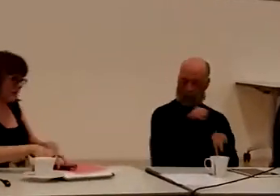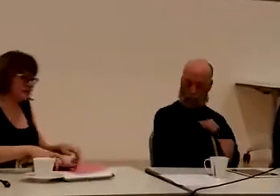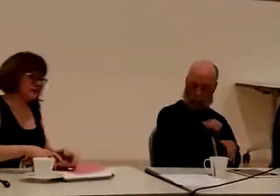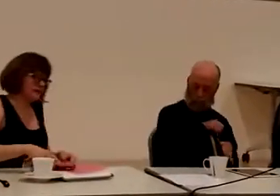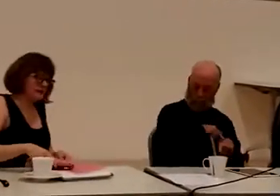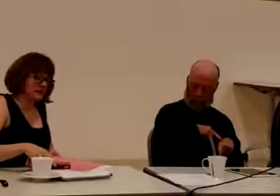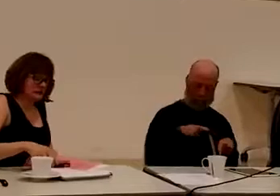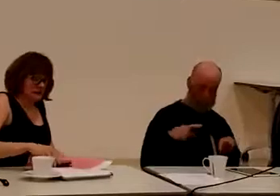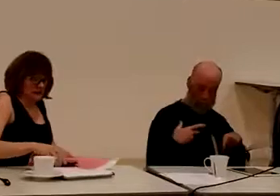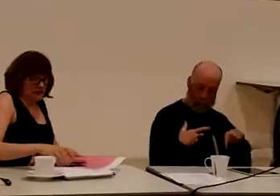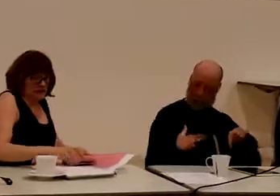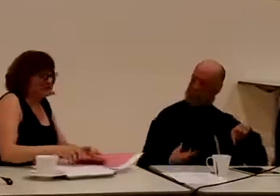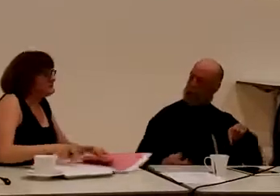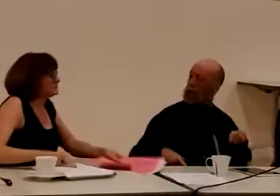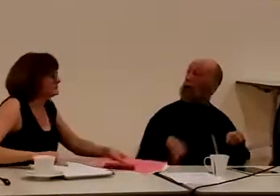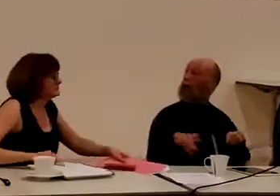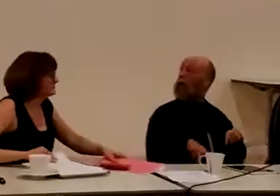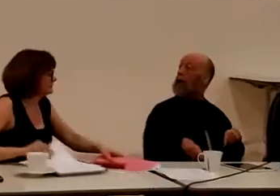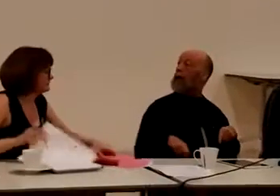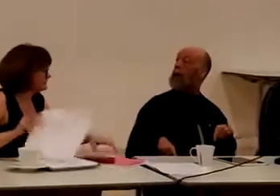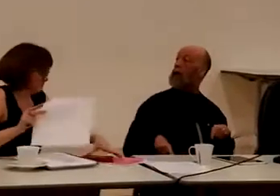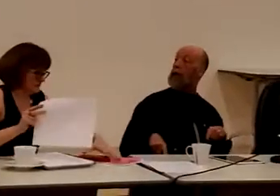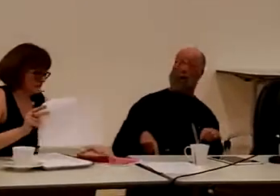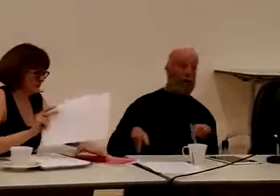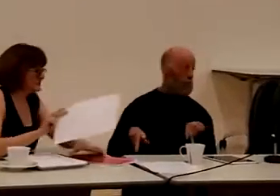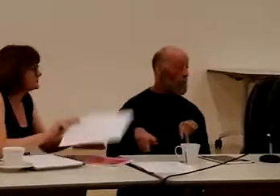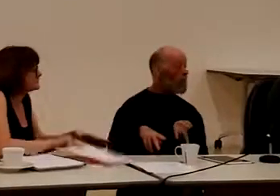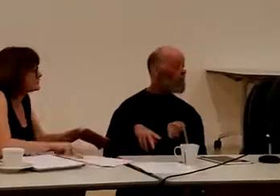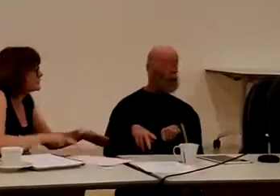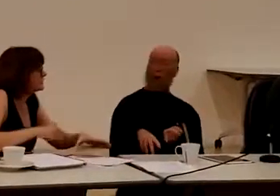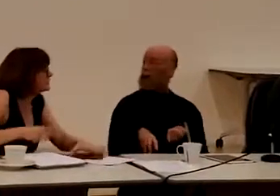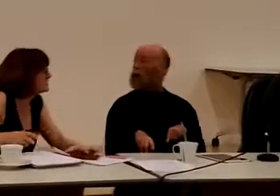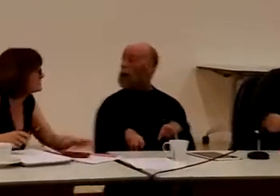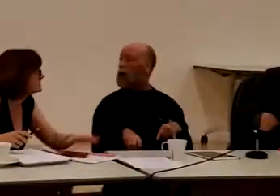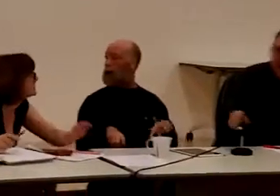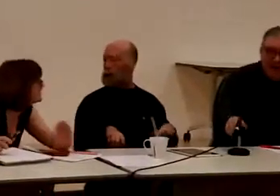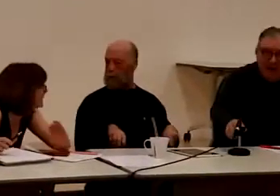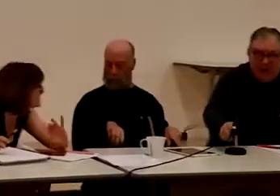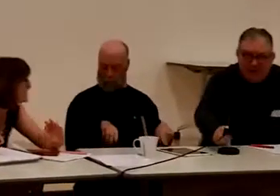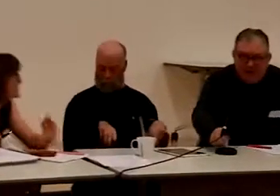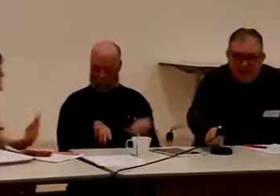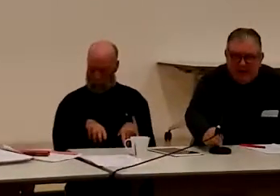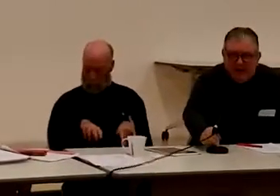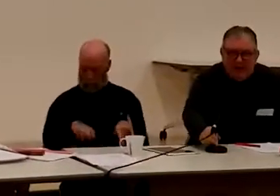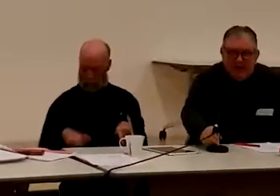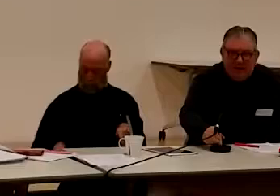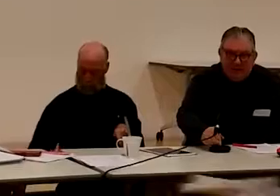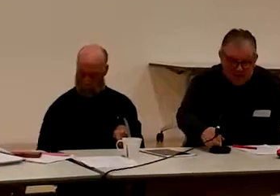Now we're going to be actually going through individual workshops now, so hopefully we'll have fun. Okay.